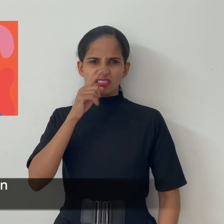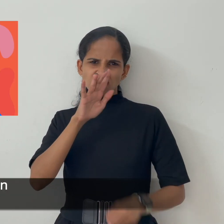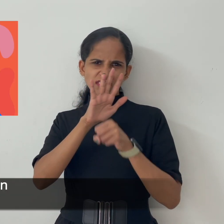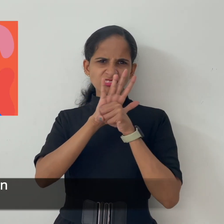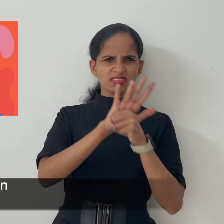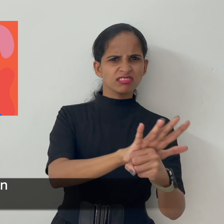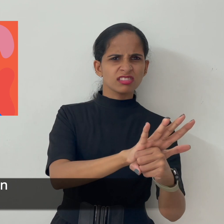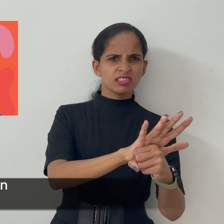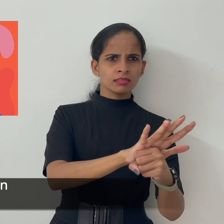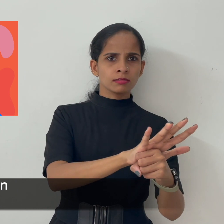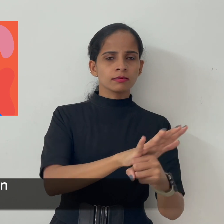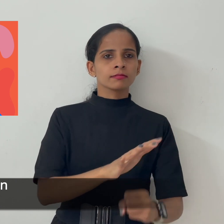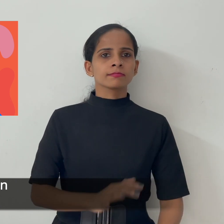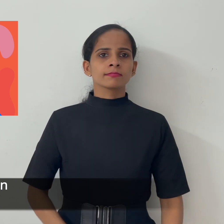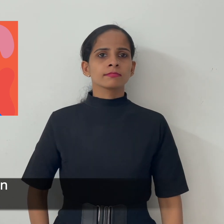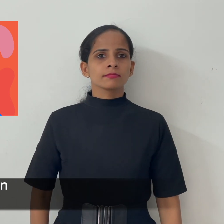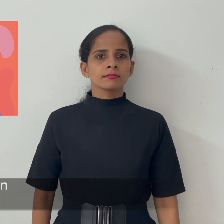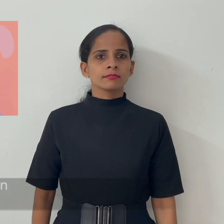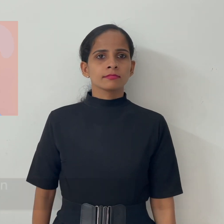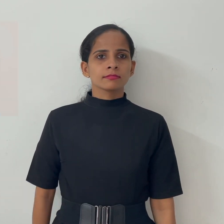Sexism, oppression.